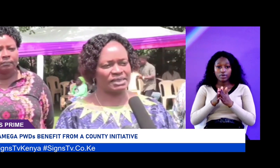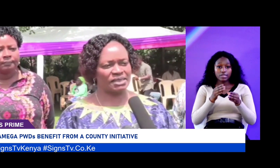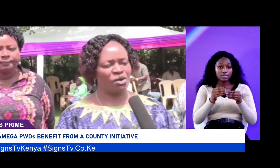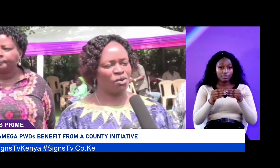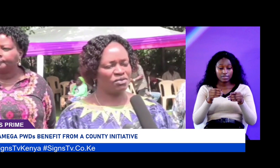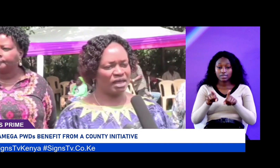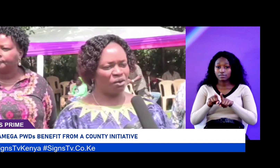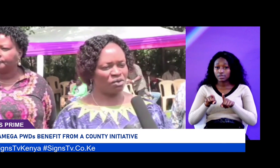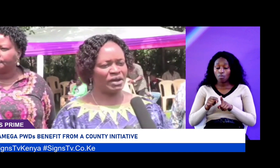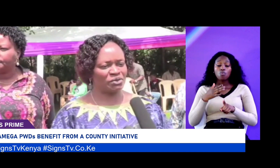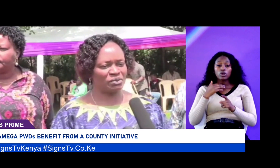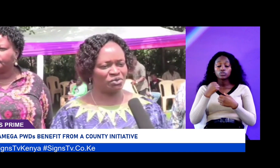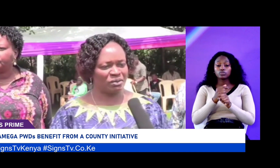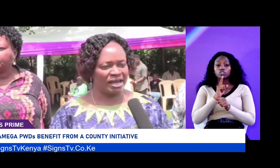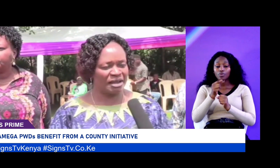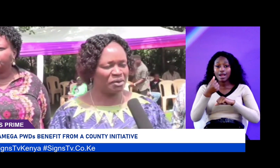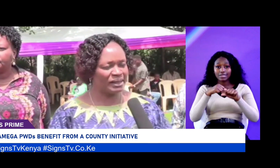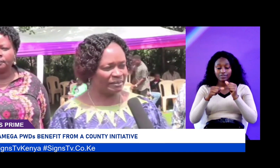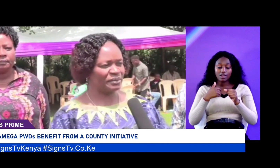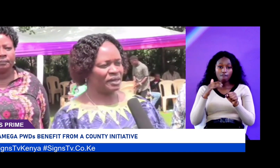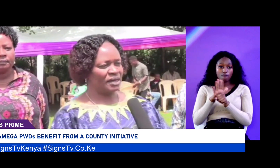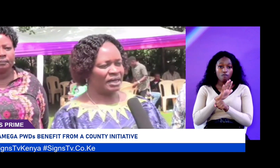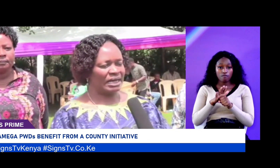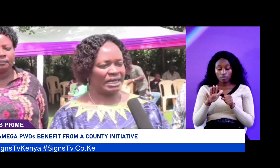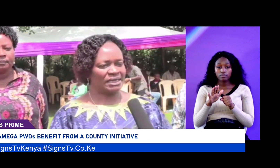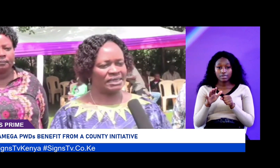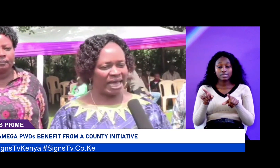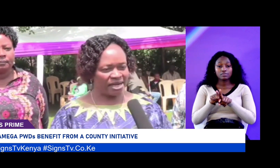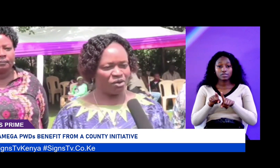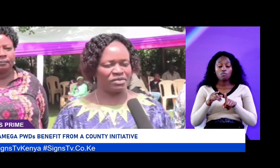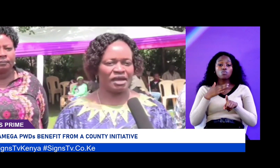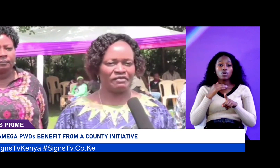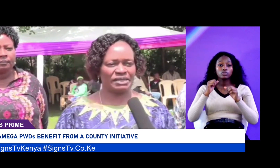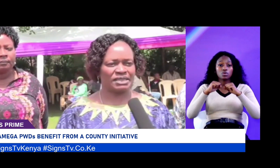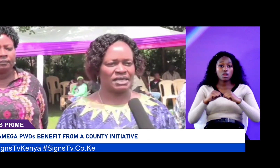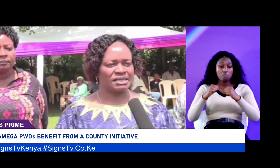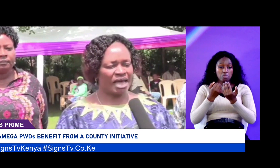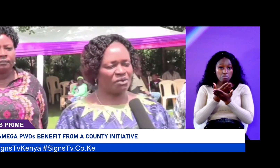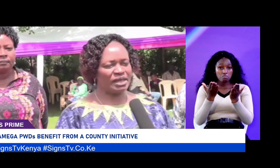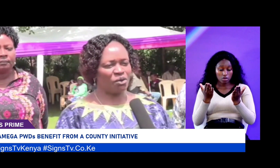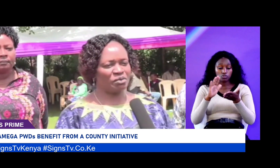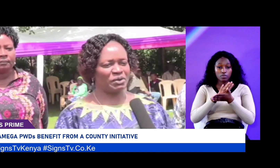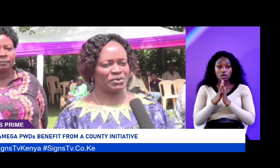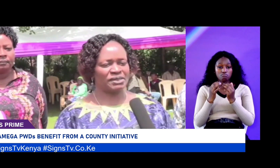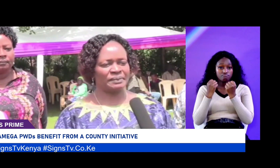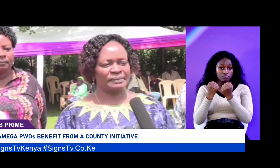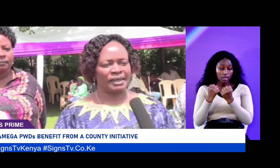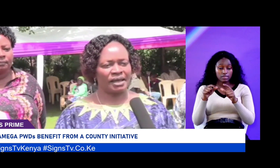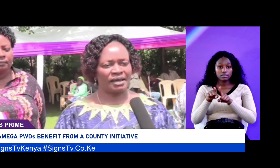activities on their own. We want to enable them stand on their feet, stand on their own, because